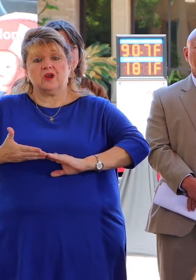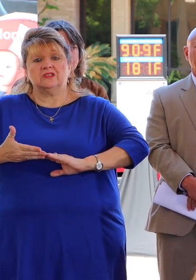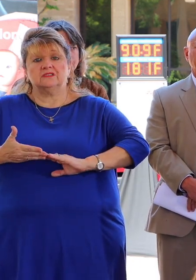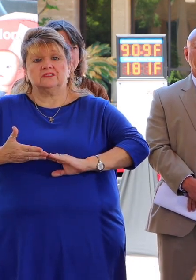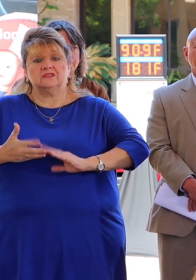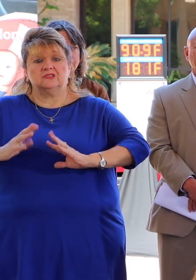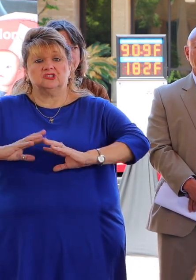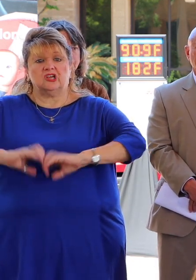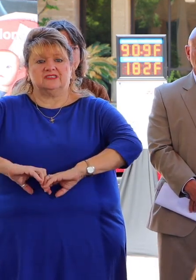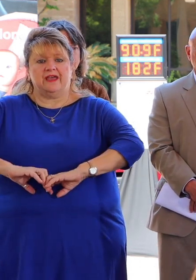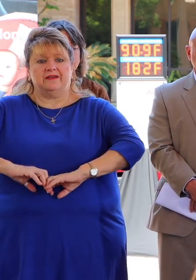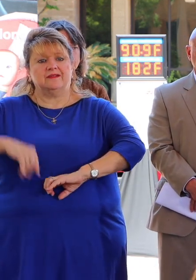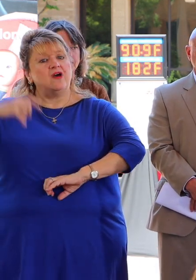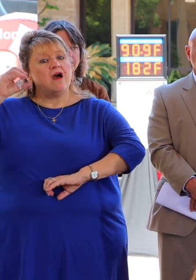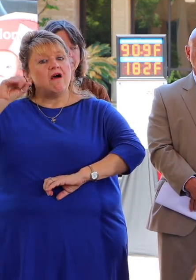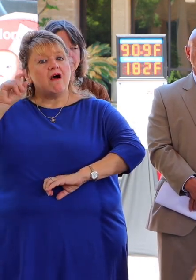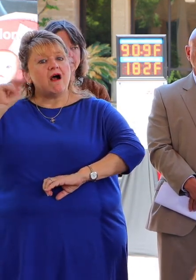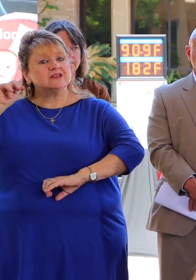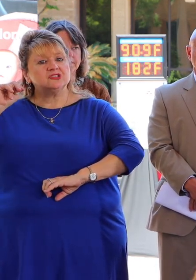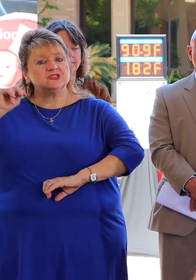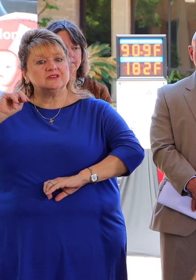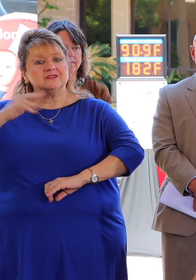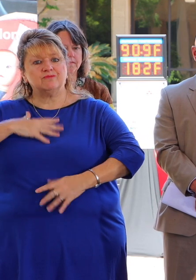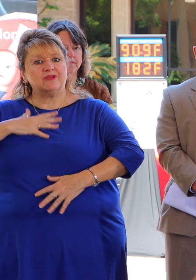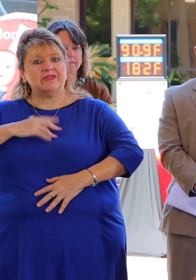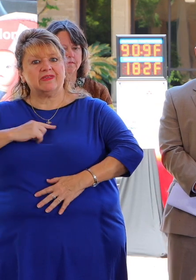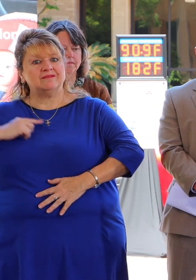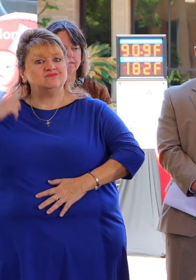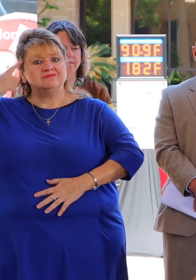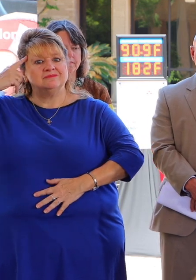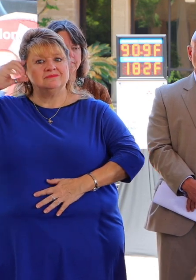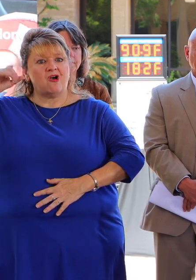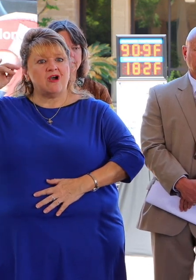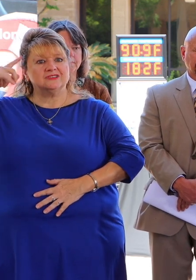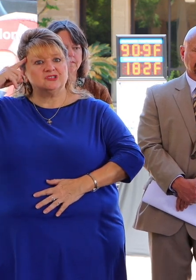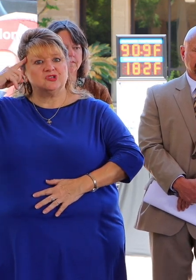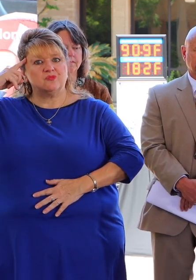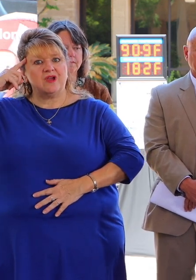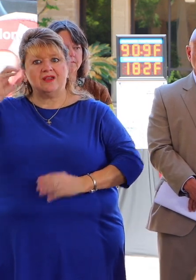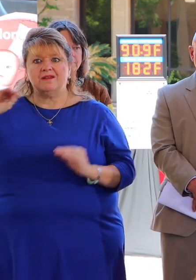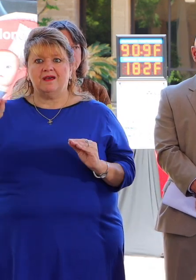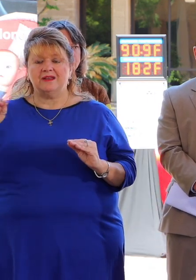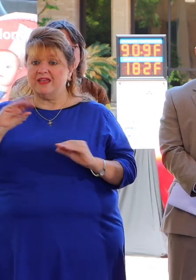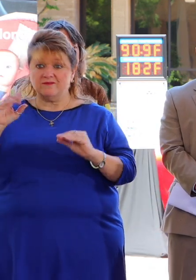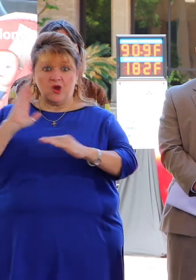to the brain. And again, if there's not intervention, it can be death.